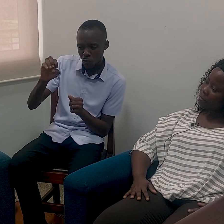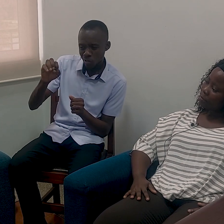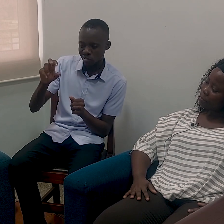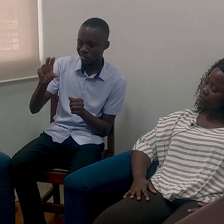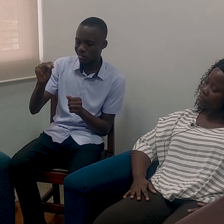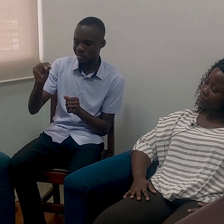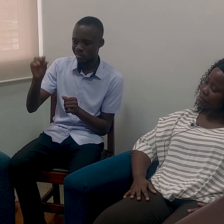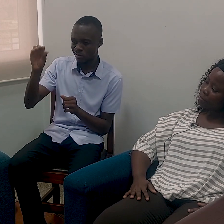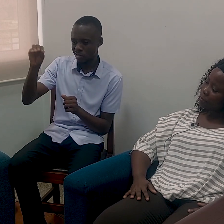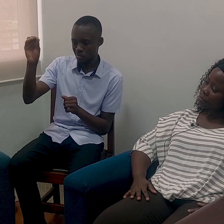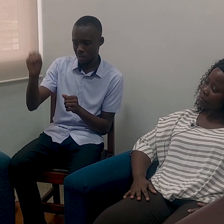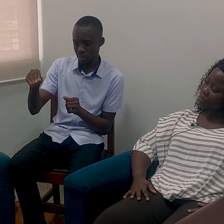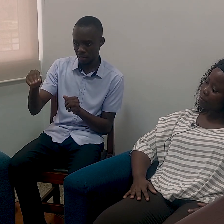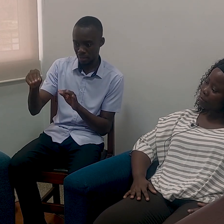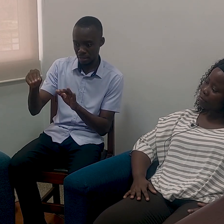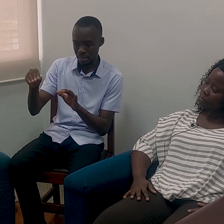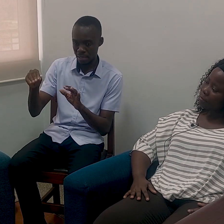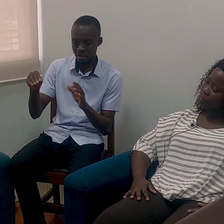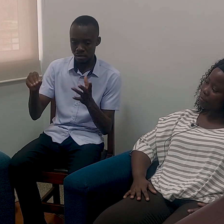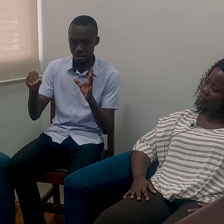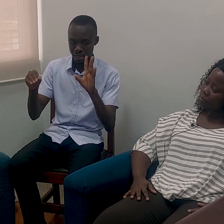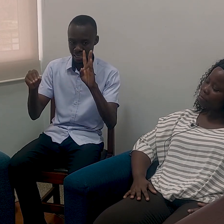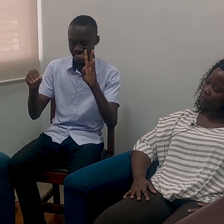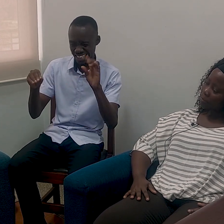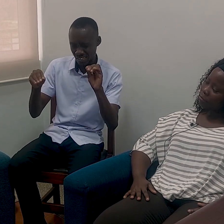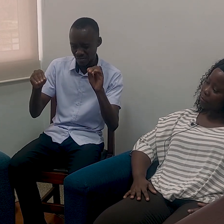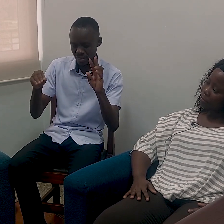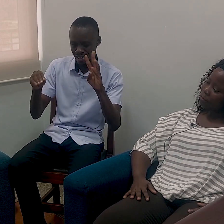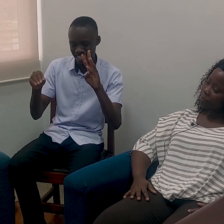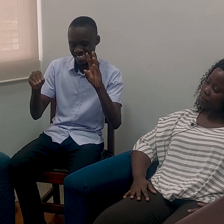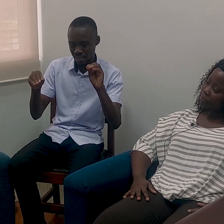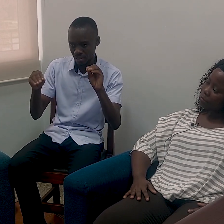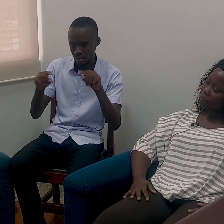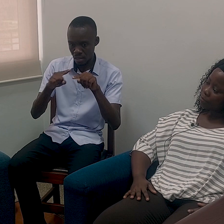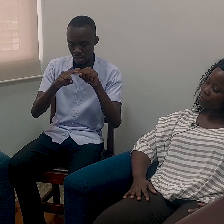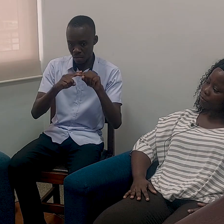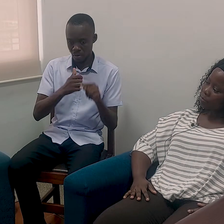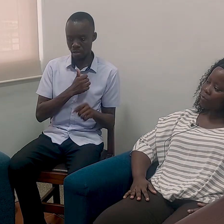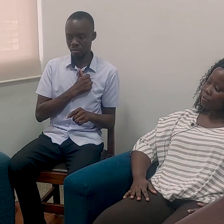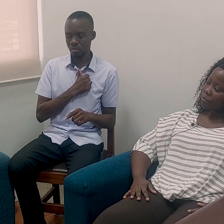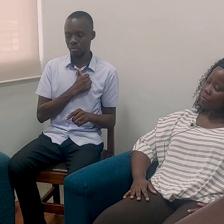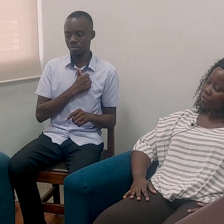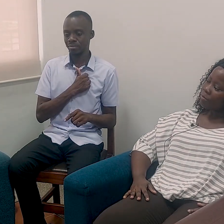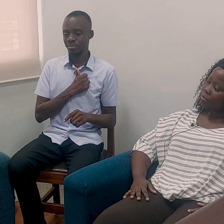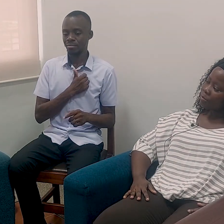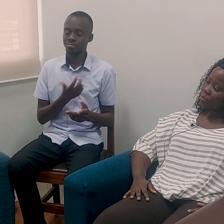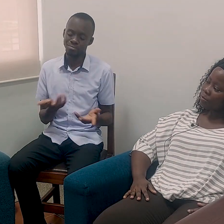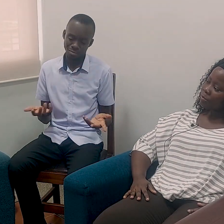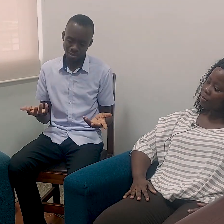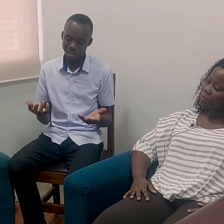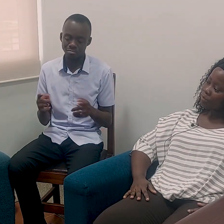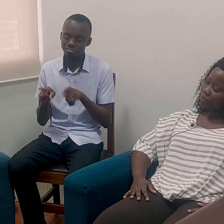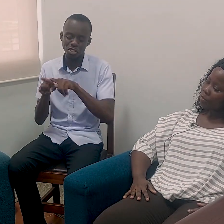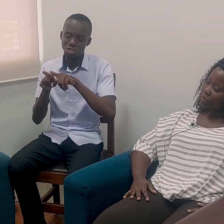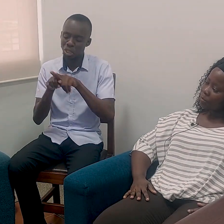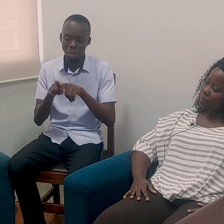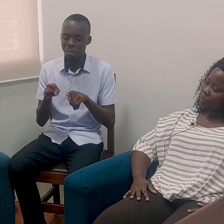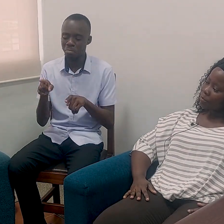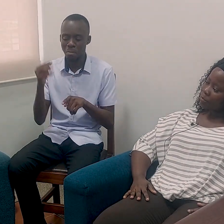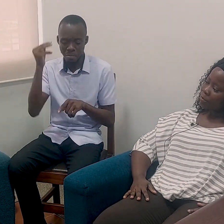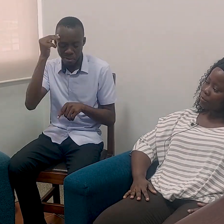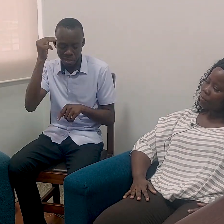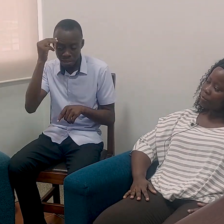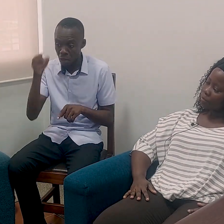40-30% of the work. 70-60 it depends on you. It's the same for mental health. But even if they give you medication, even